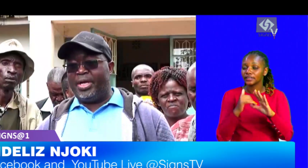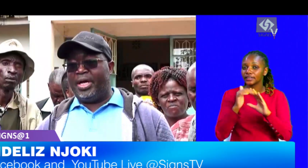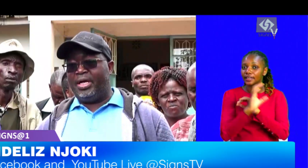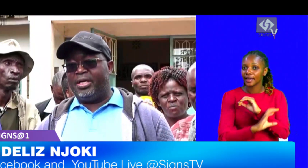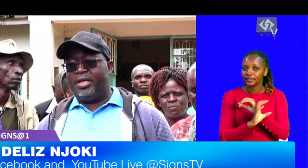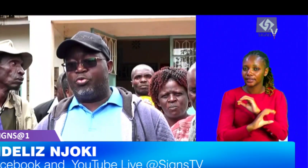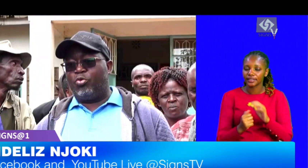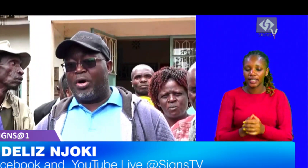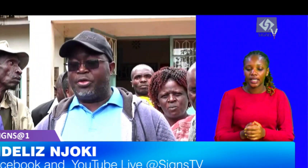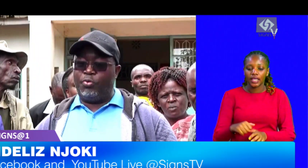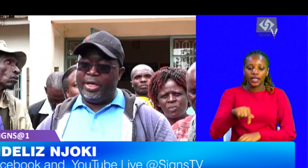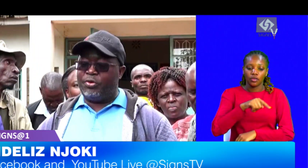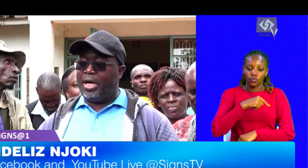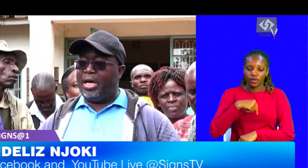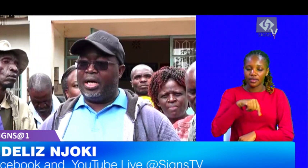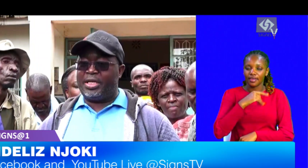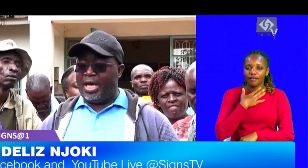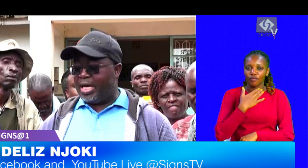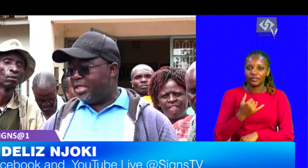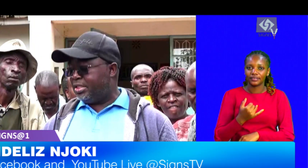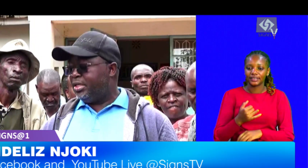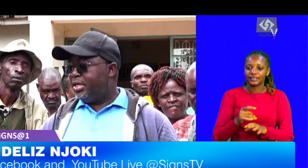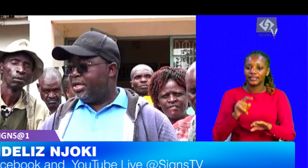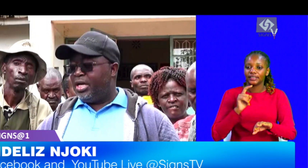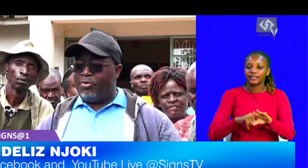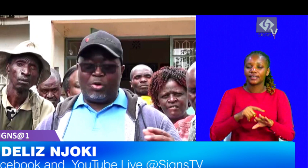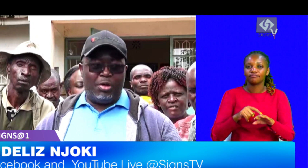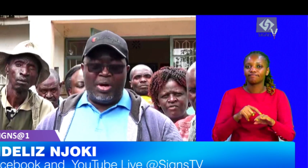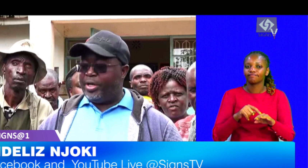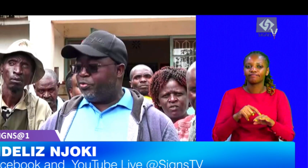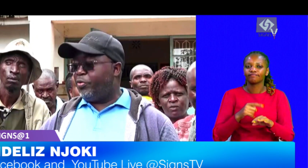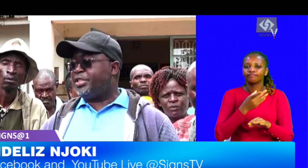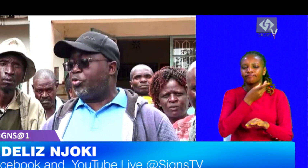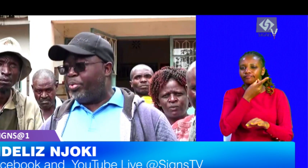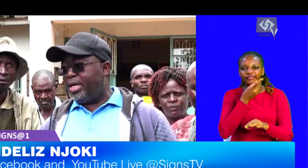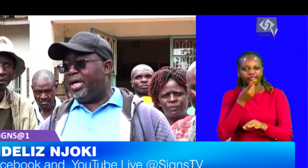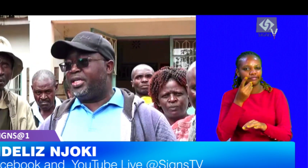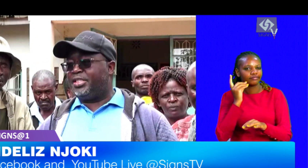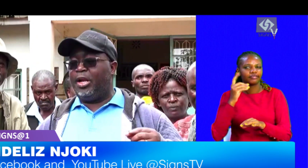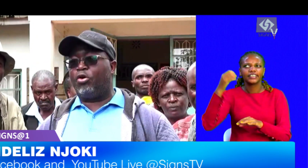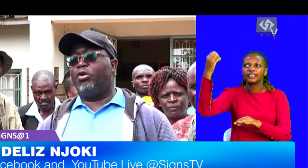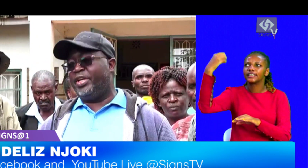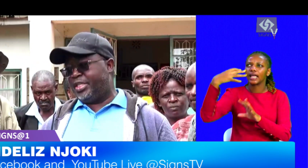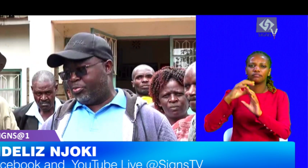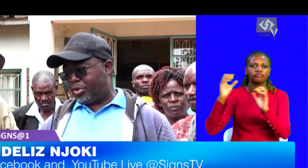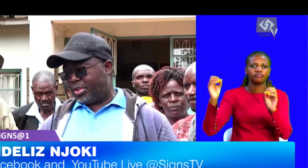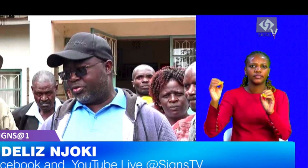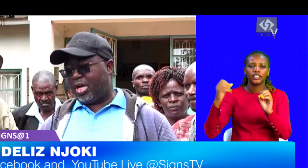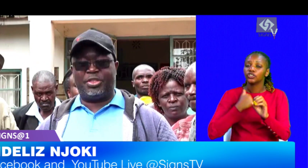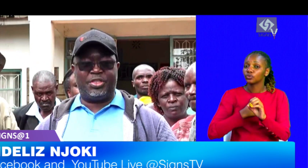Tungependa wakati ule tuna kiangazi, wakulima wetu waweze kupanda zile local vegetables, sababu sisi